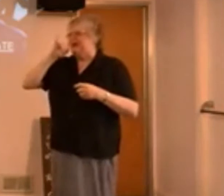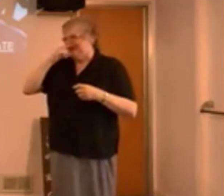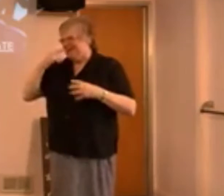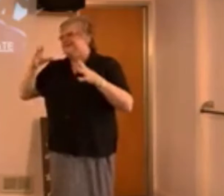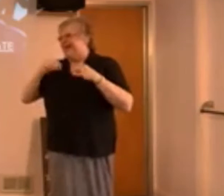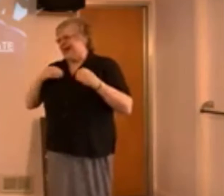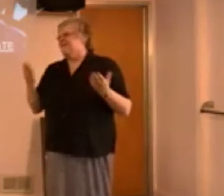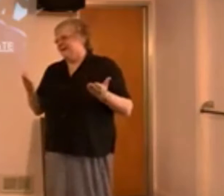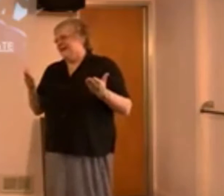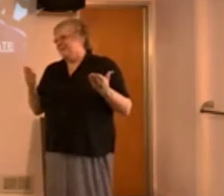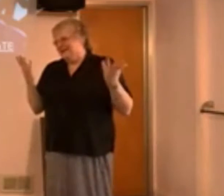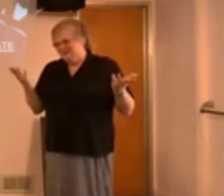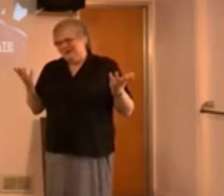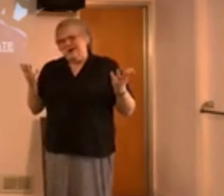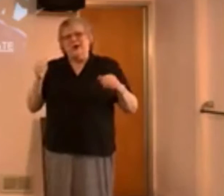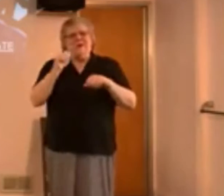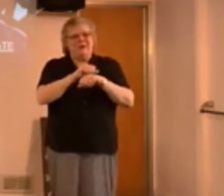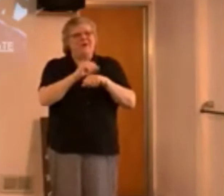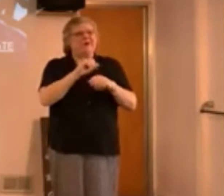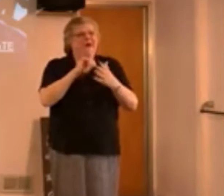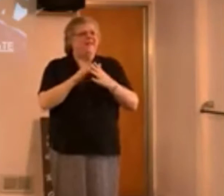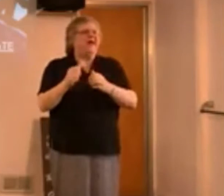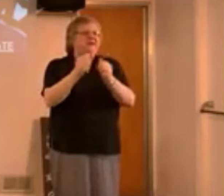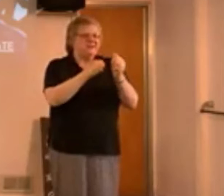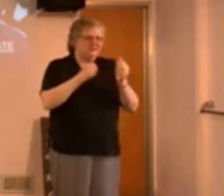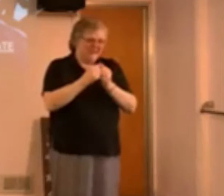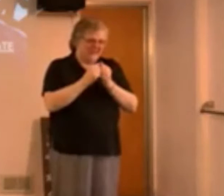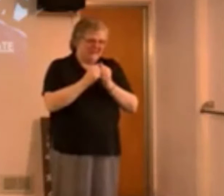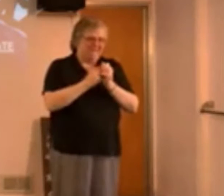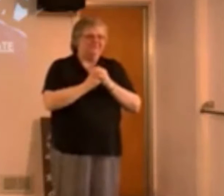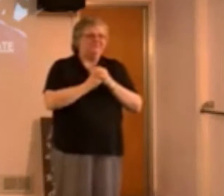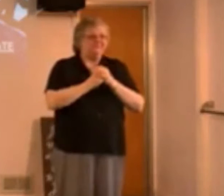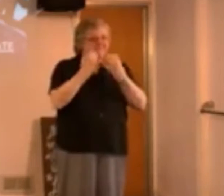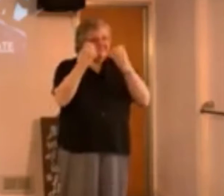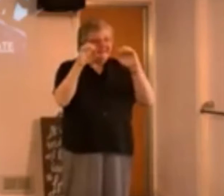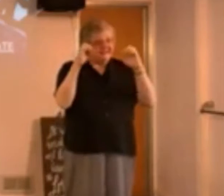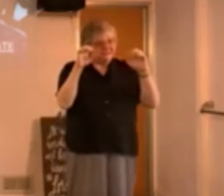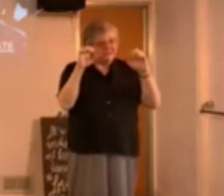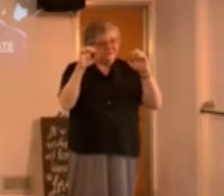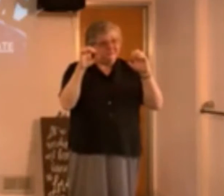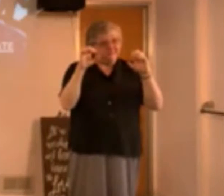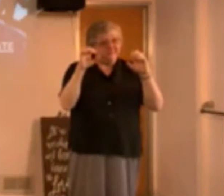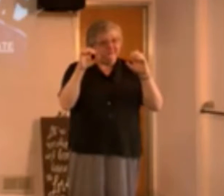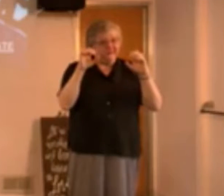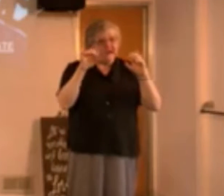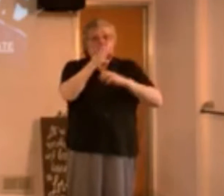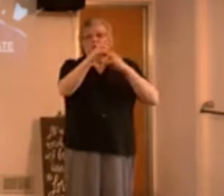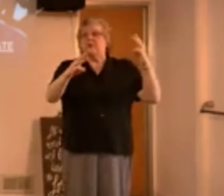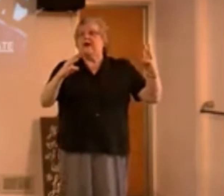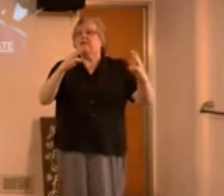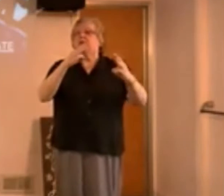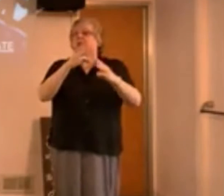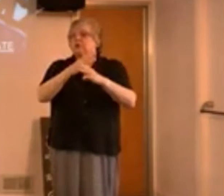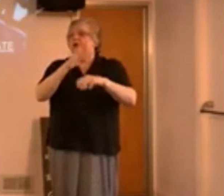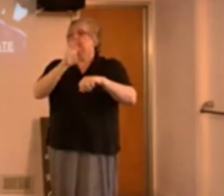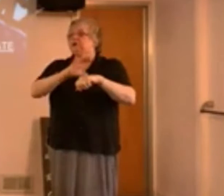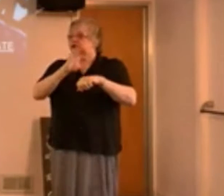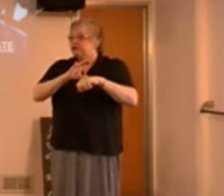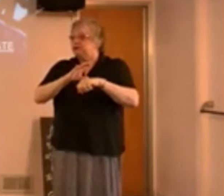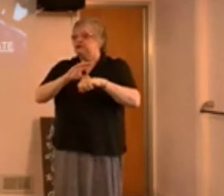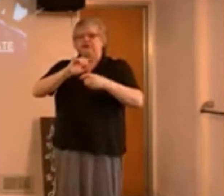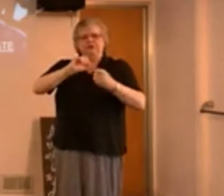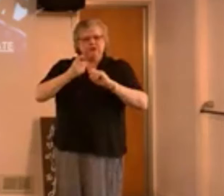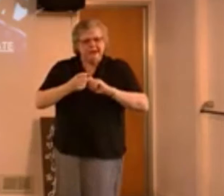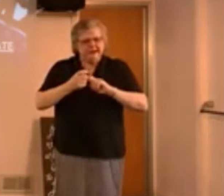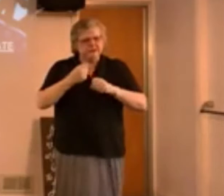this year. So let's work on that together. Let's pray. And speaking of Easter, all around the world, churches adapted,